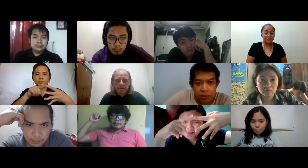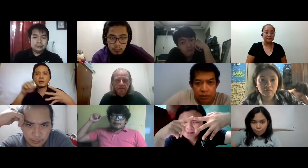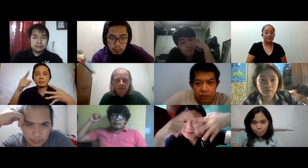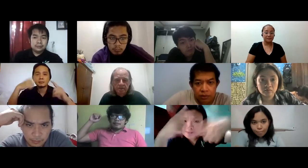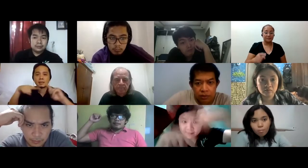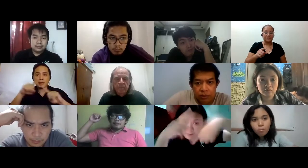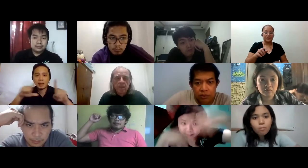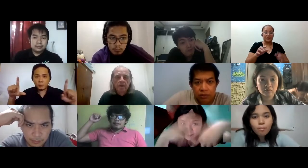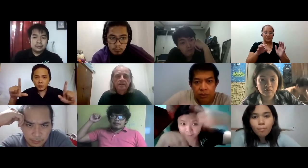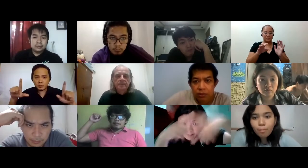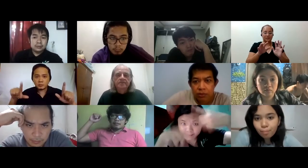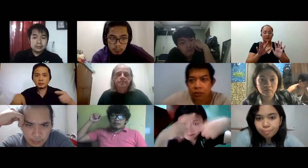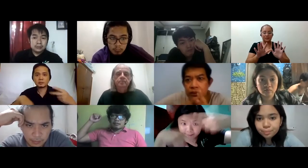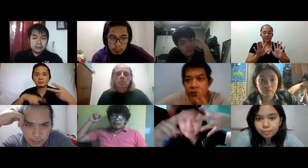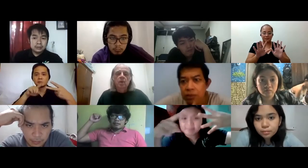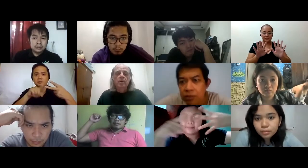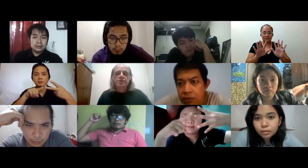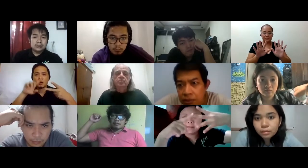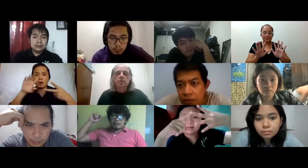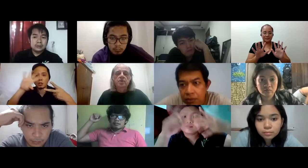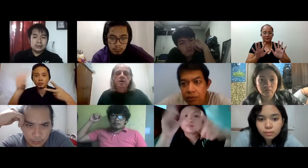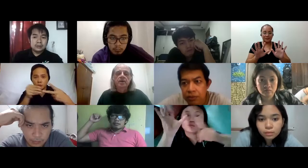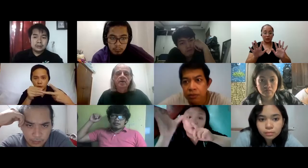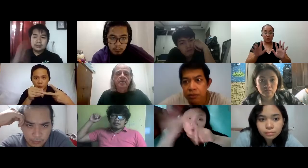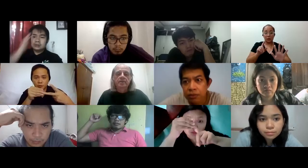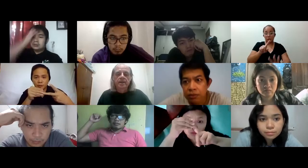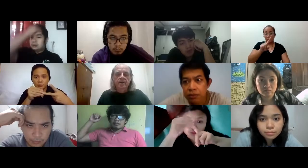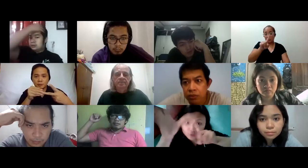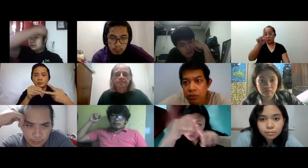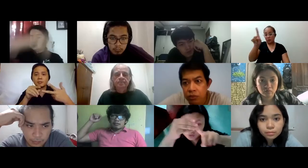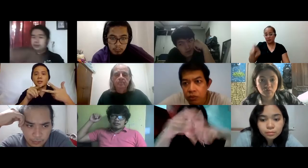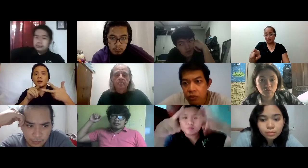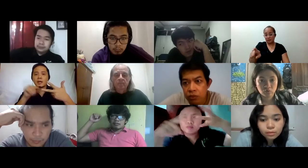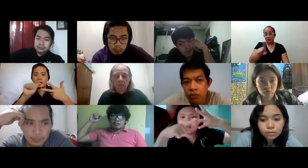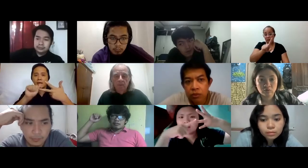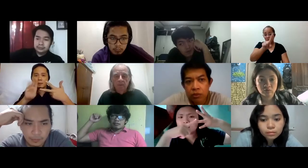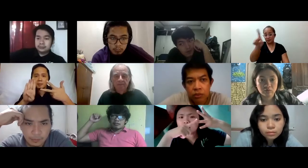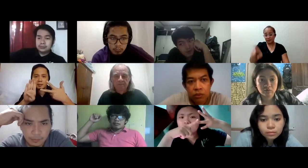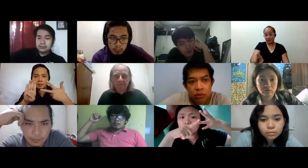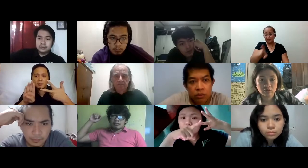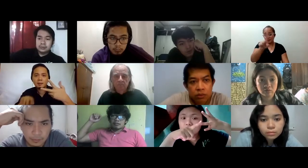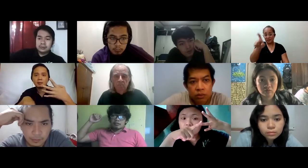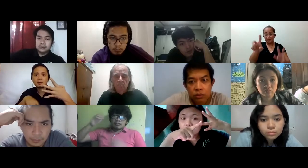Okay, so the question we're talking about now